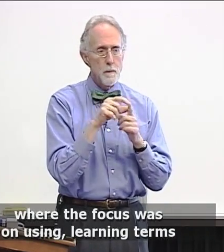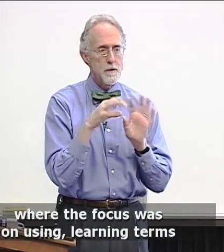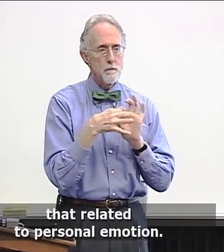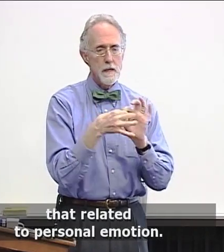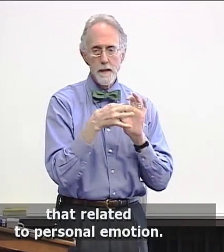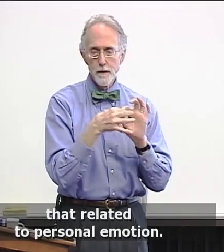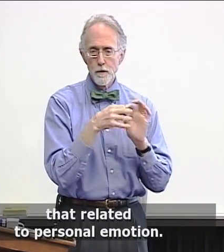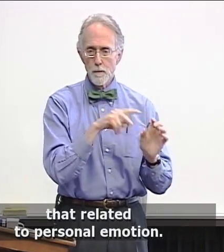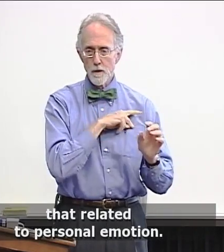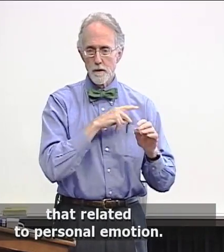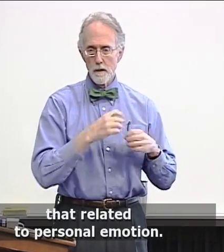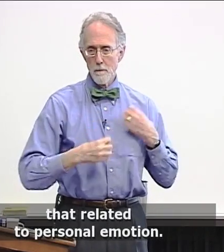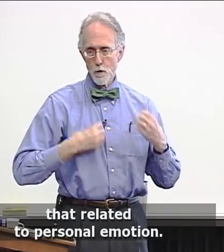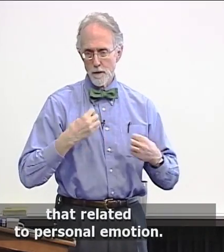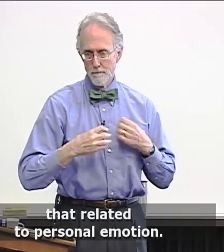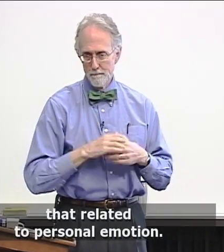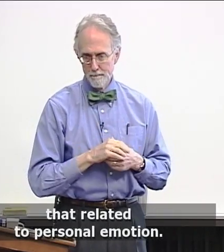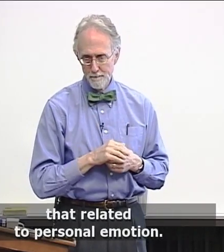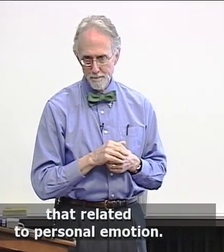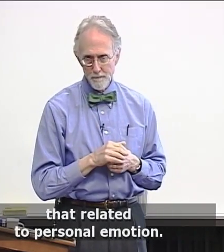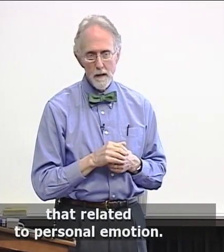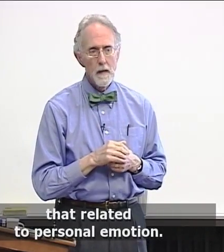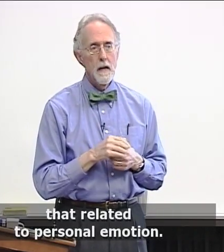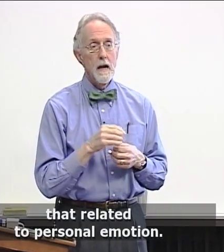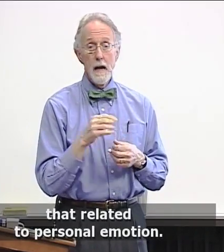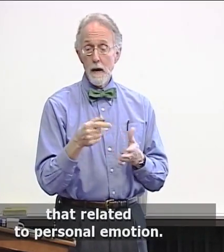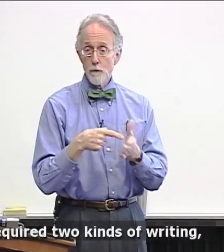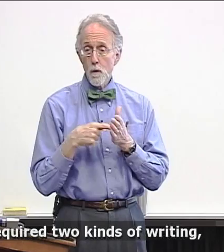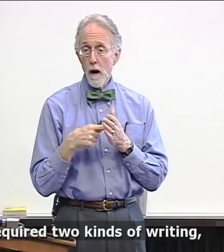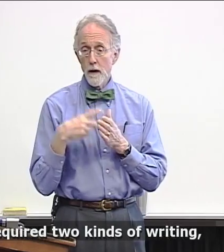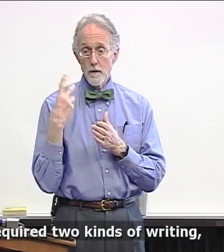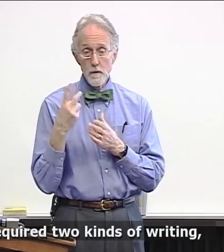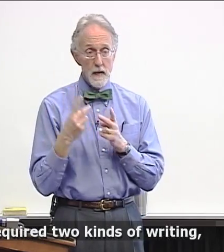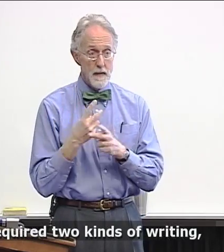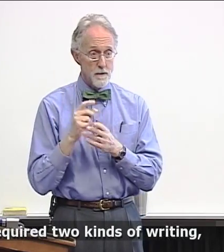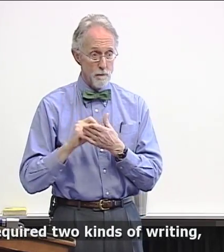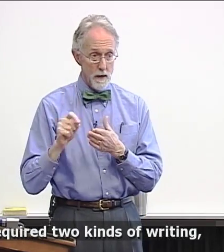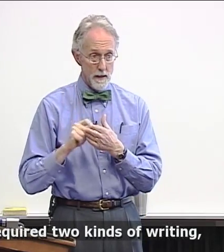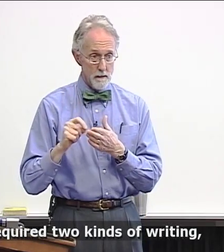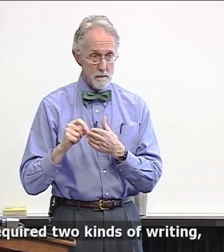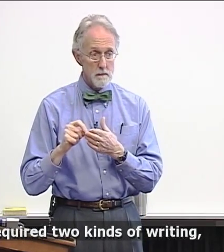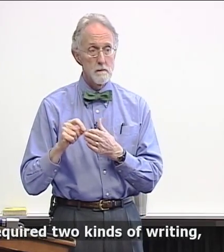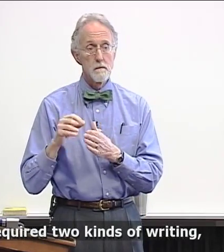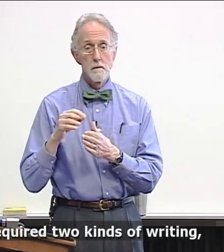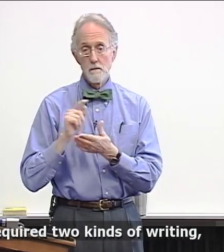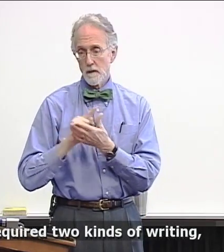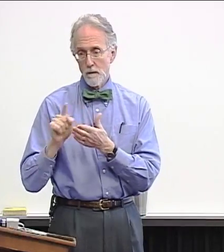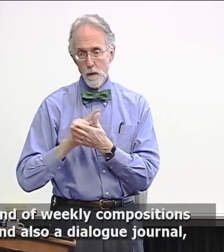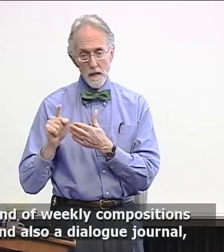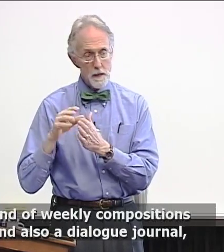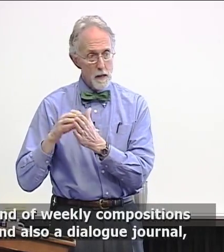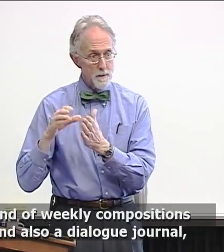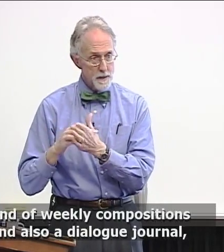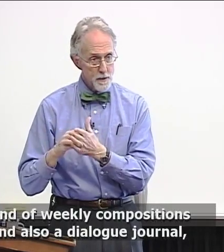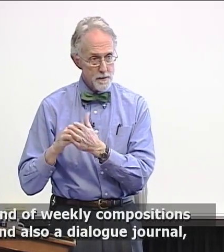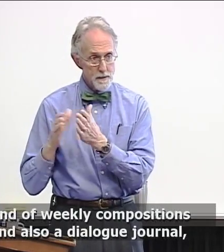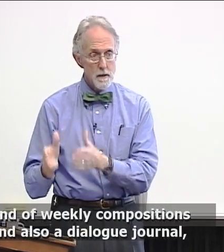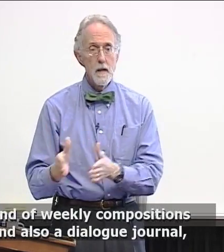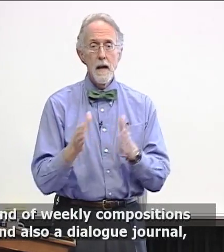that related to personal emotion. I required two kinds of writing, kind of weekly compositions